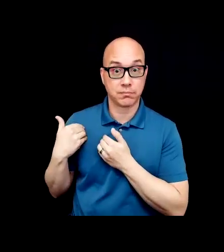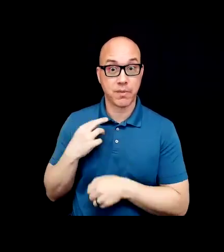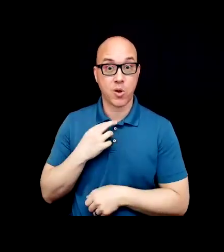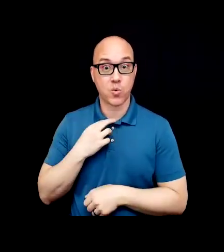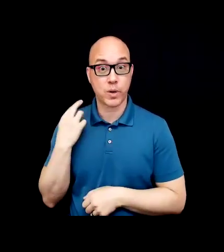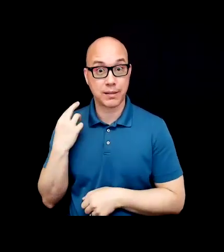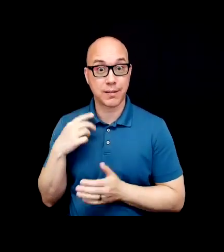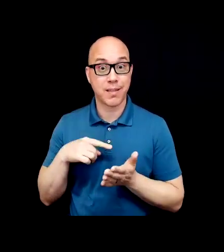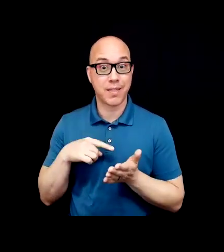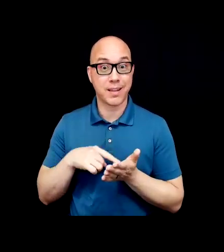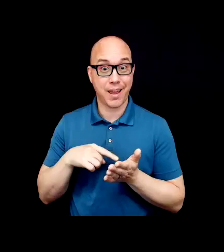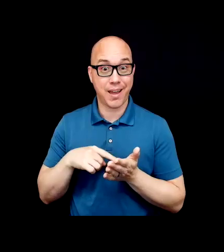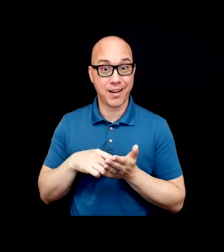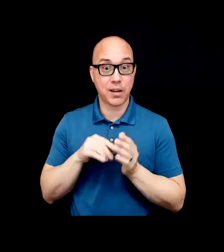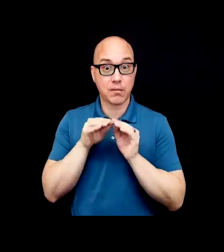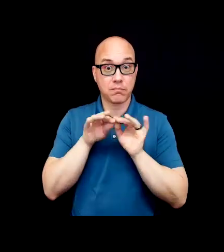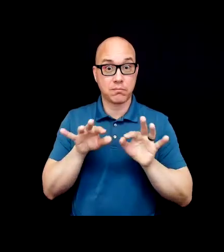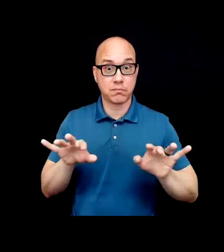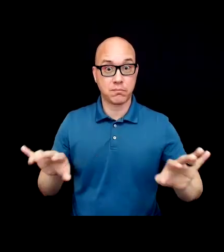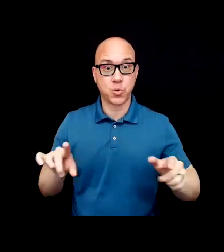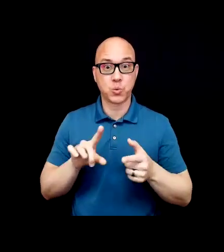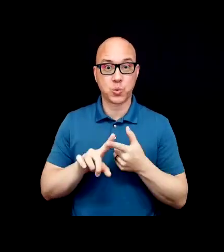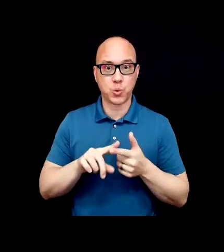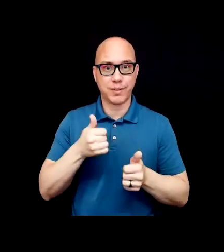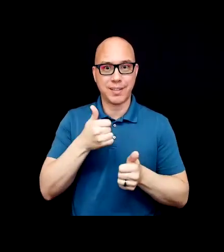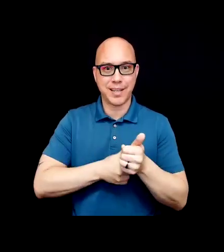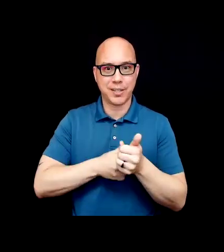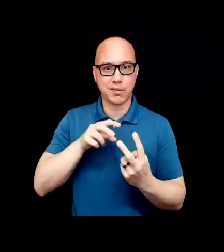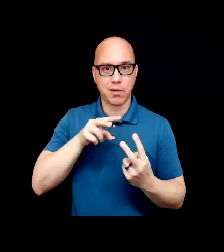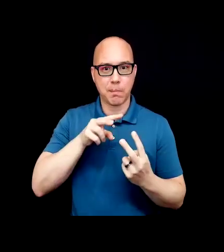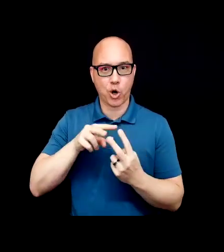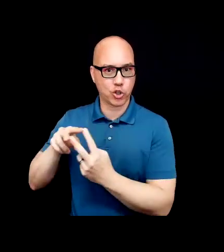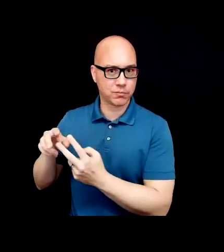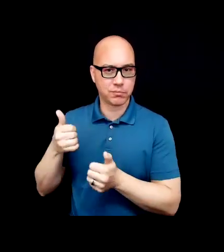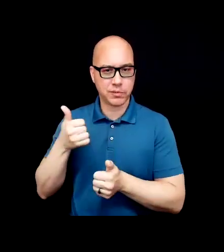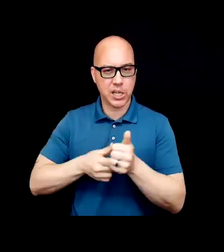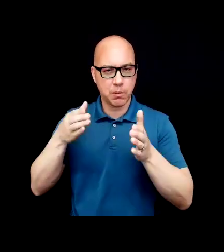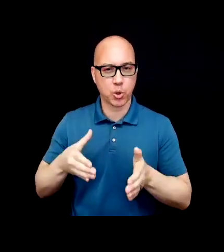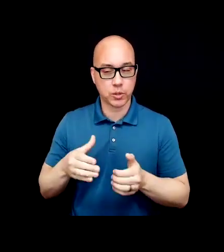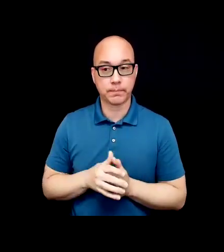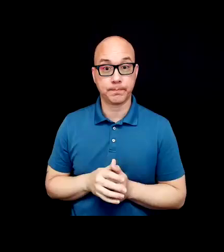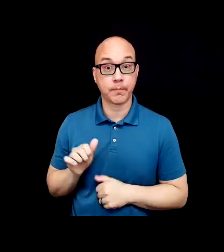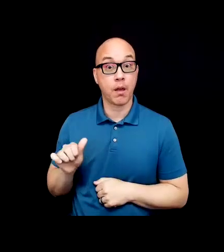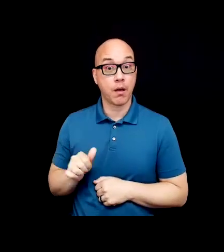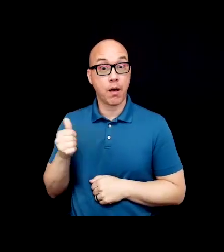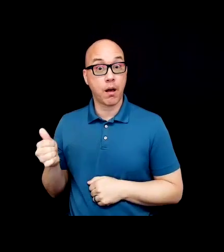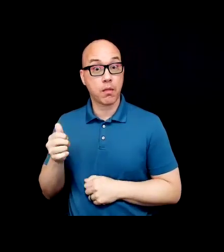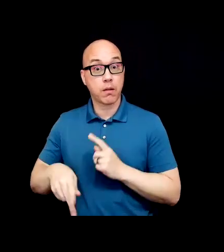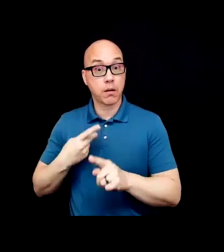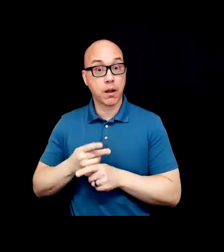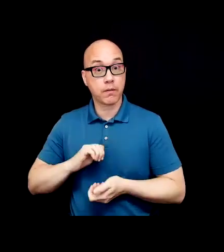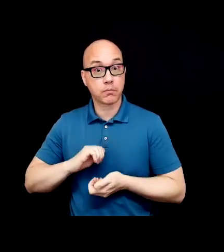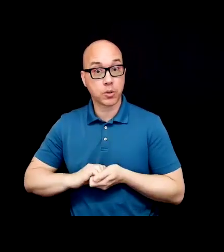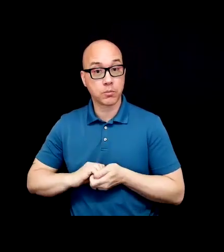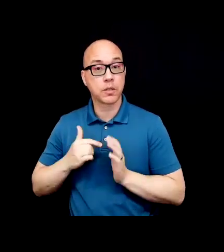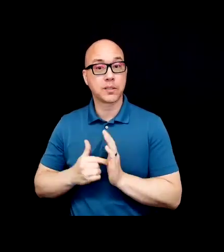debts flow to the partners. There's different types of partnerships, like a limited liability partnership, which